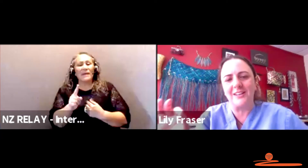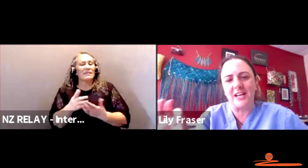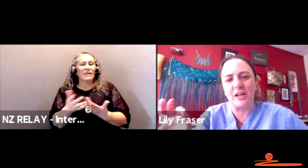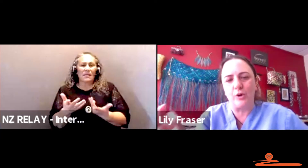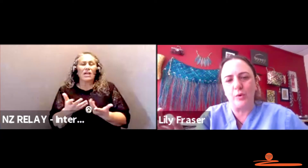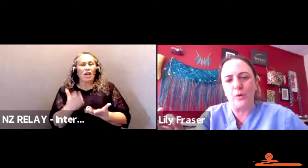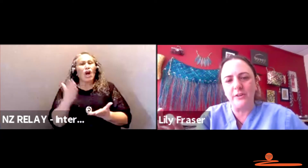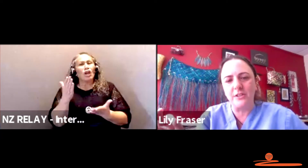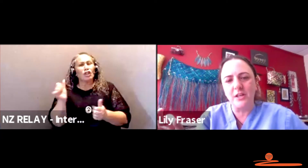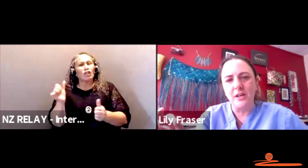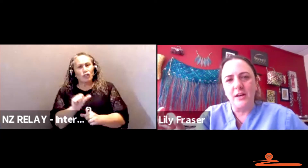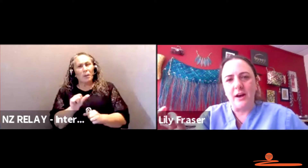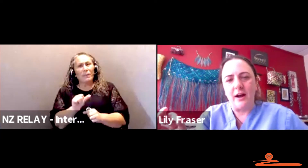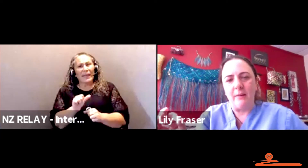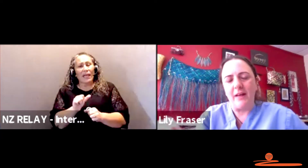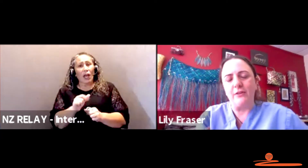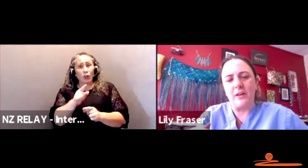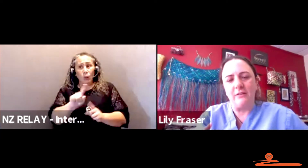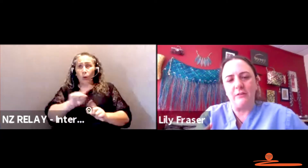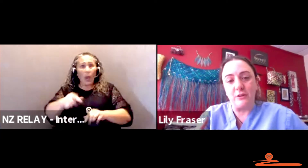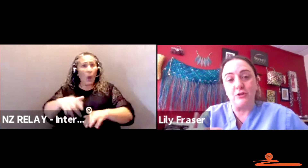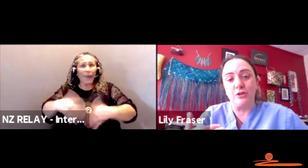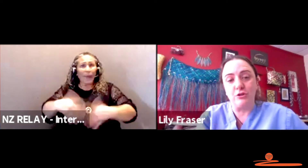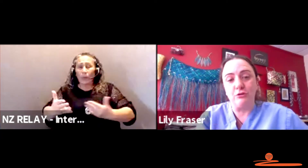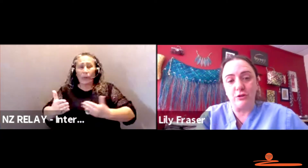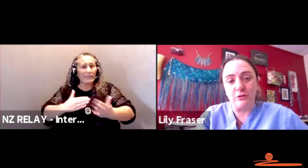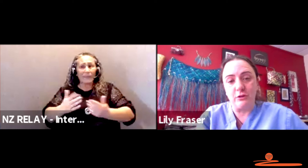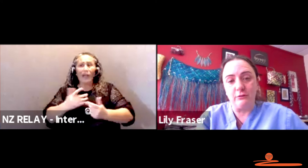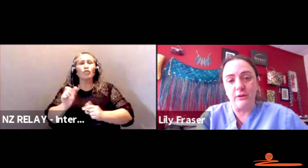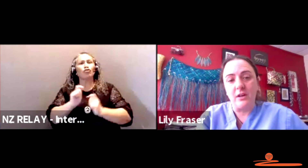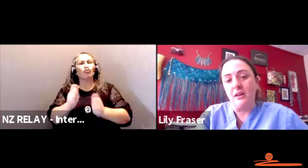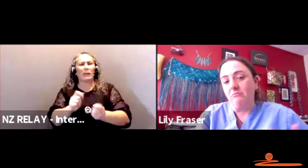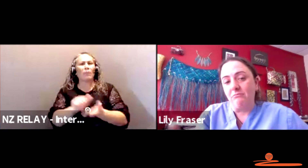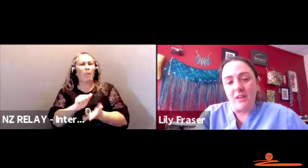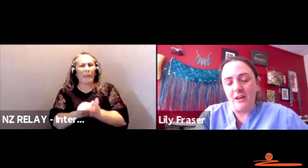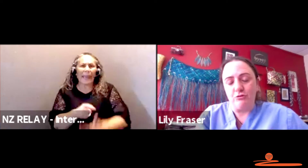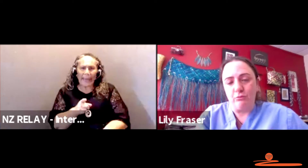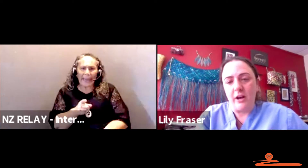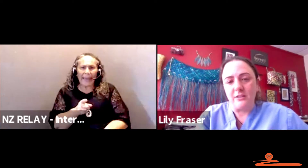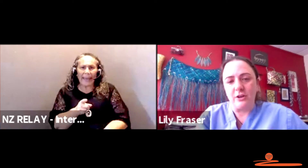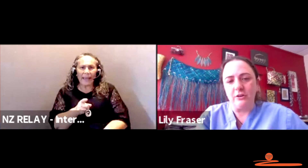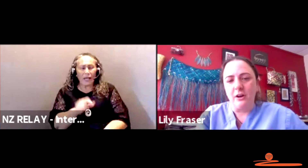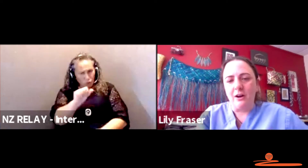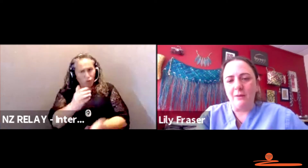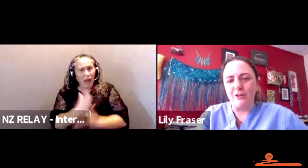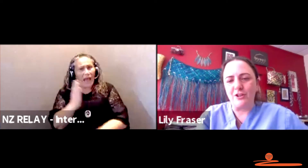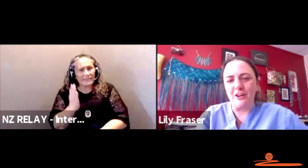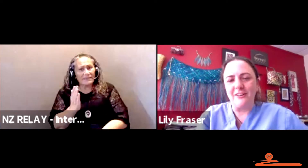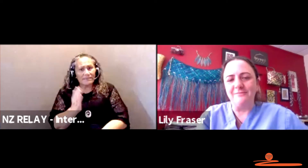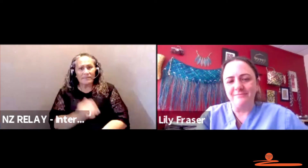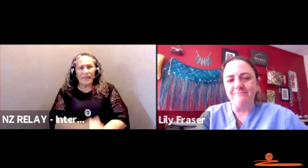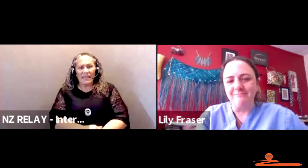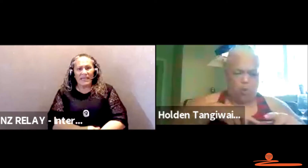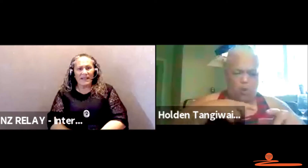get exactly what you want, and the service you deserve, and is your right. So I'm not trying